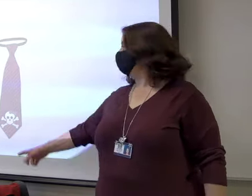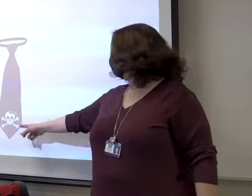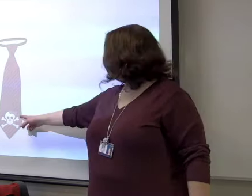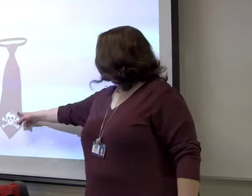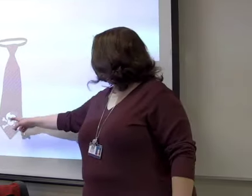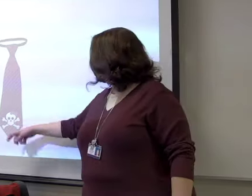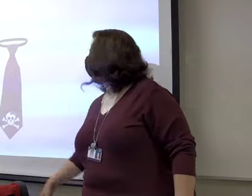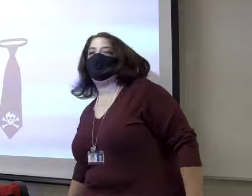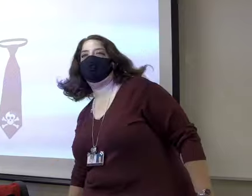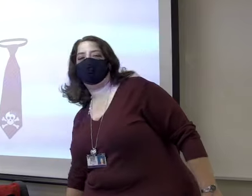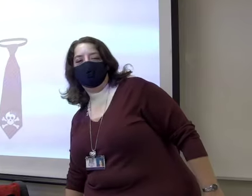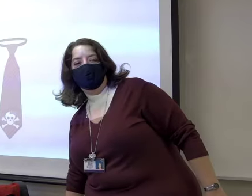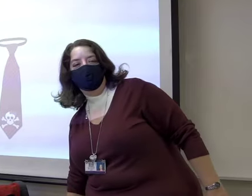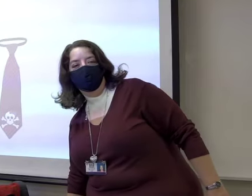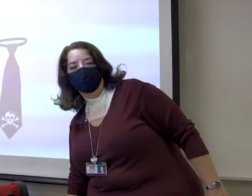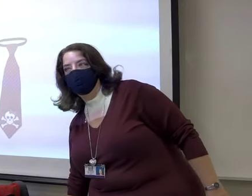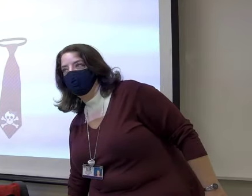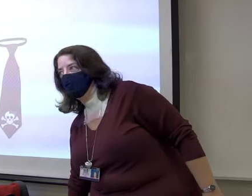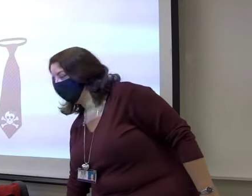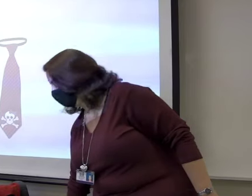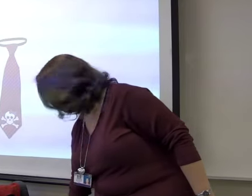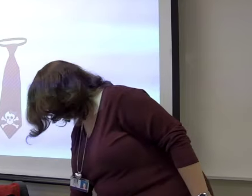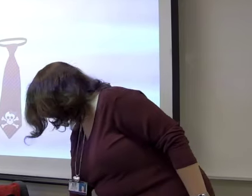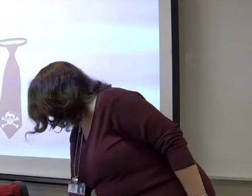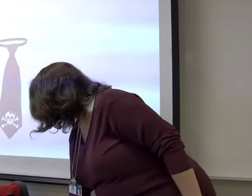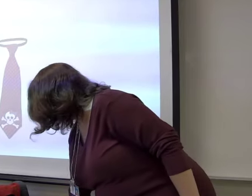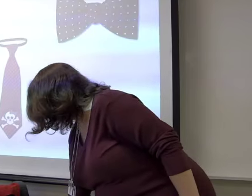little bow in her hair and What's everything. Monster High?